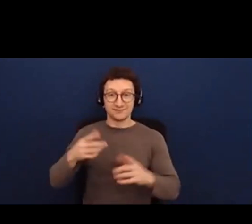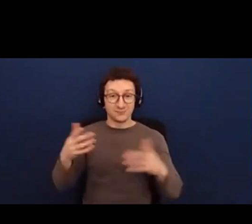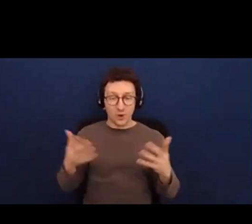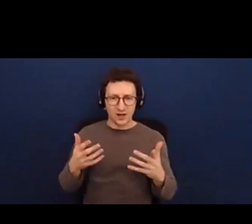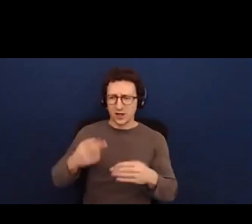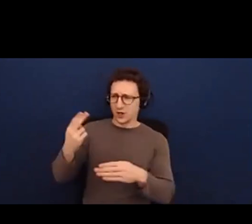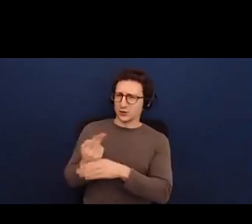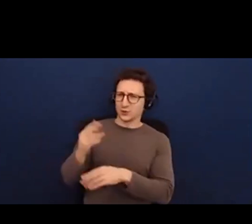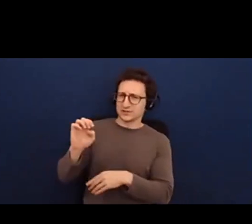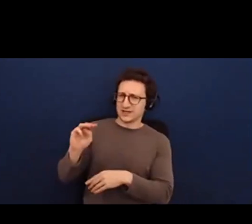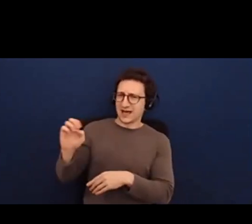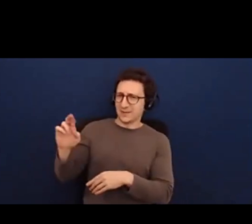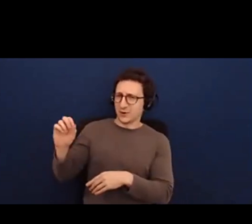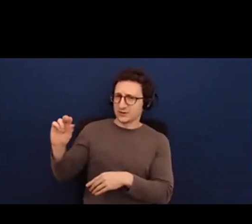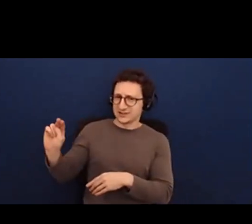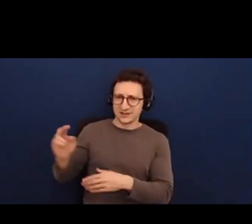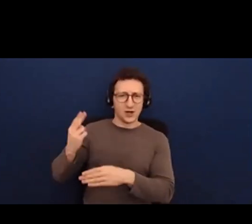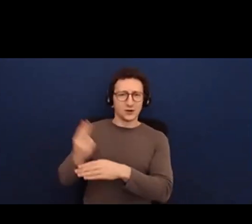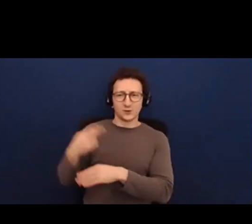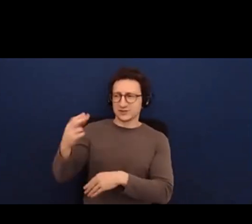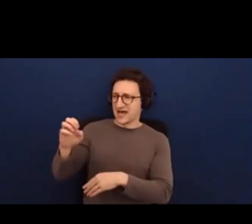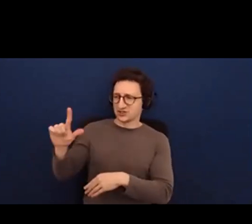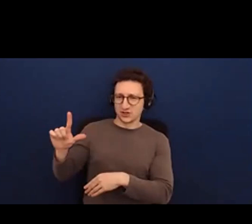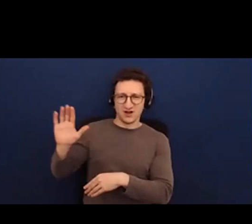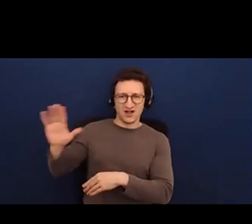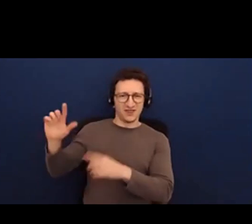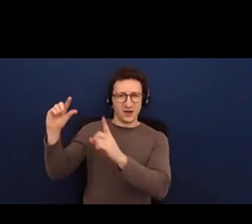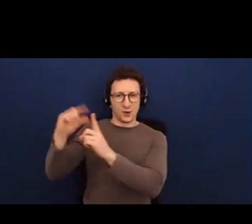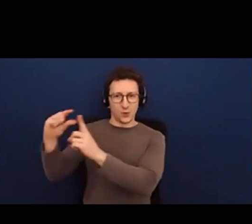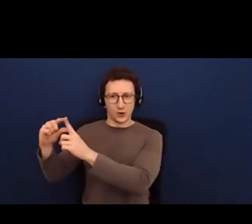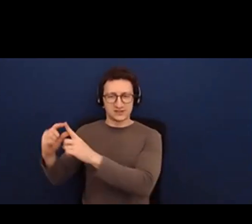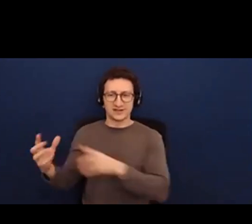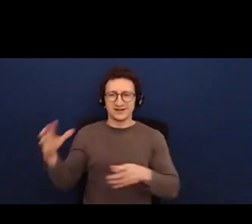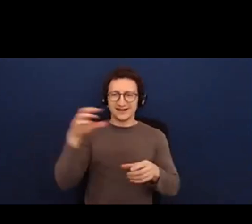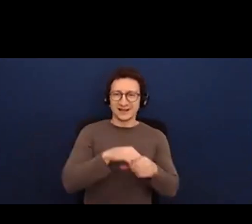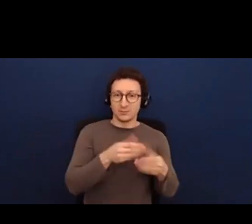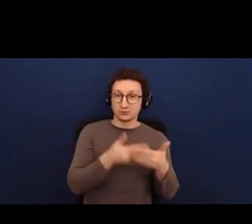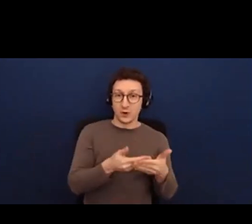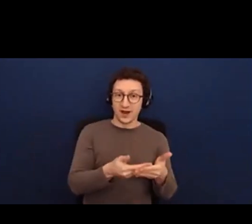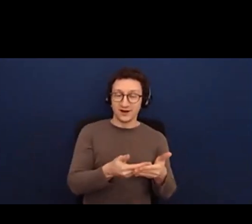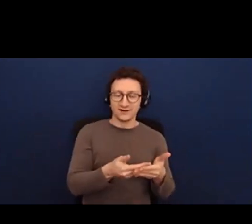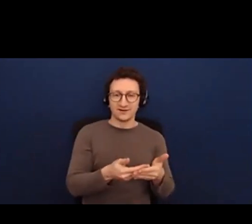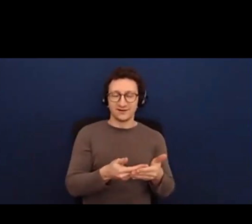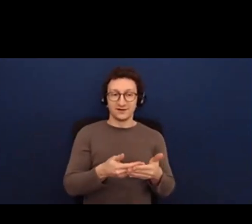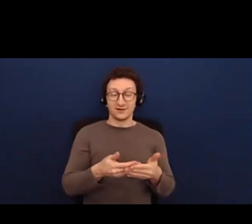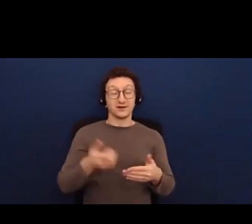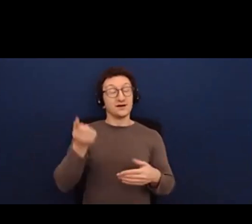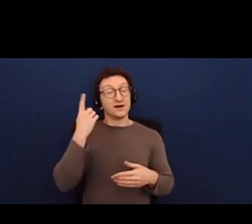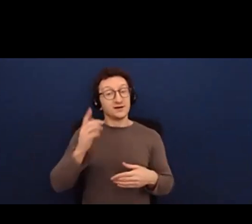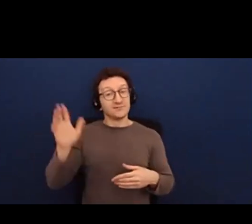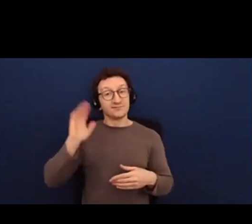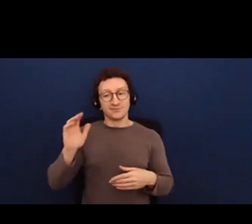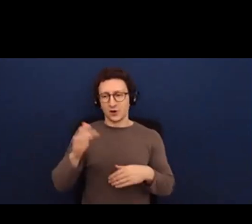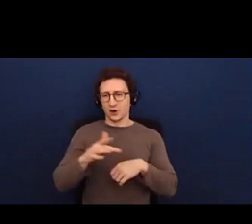and pray from Heschel. Pray from Emerson and pray from Heschel. And in the